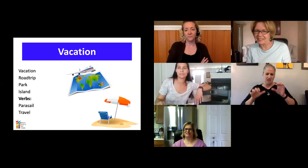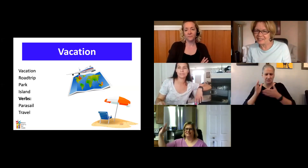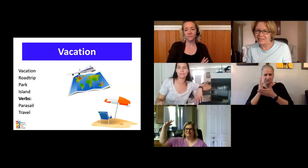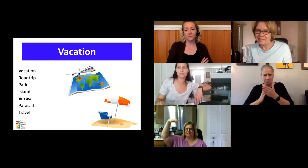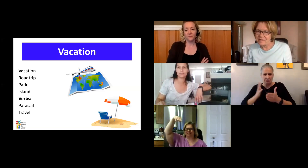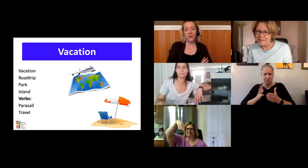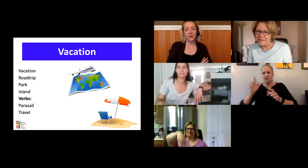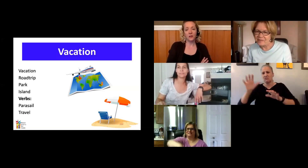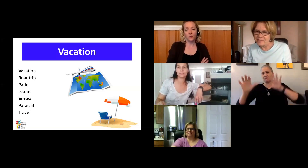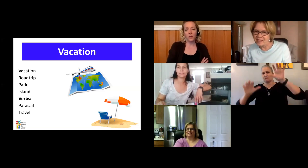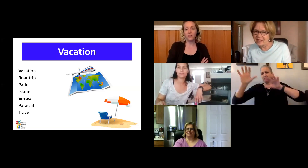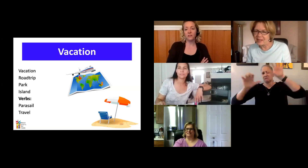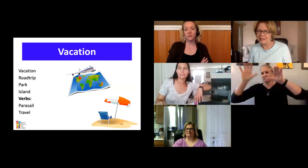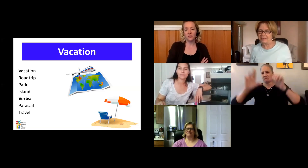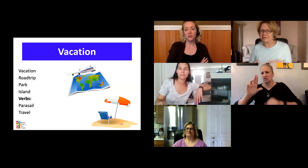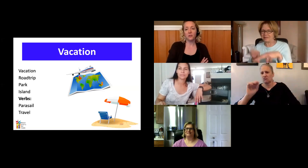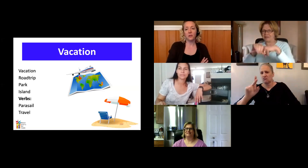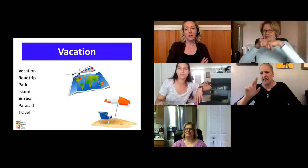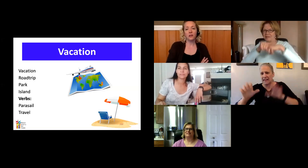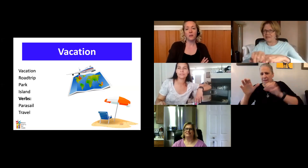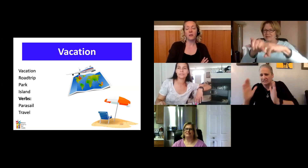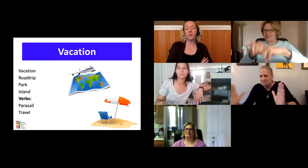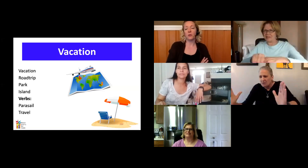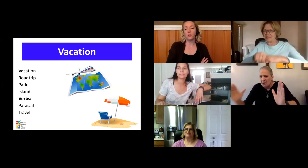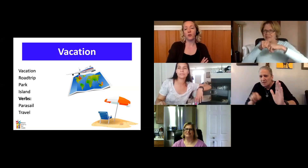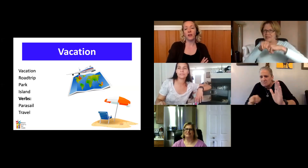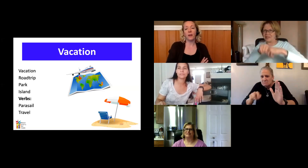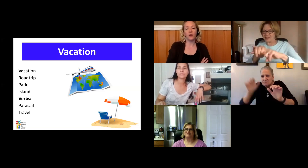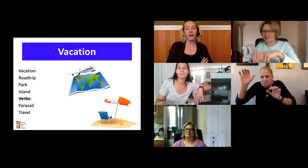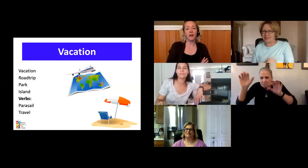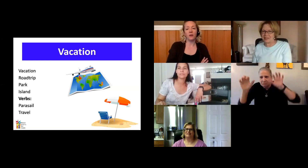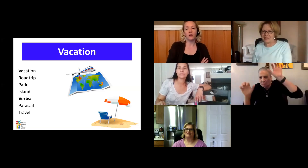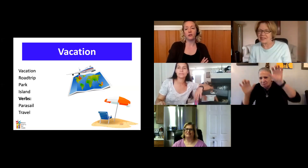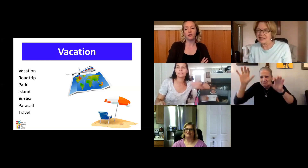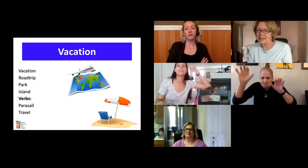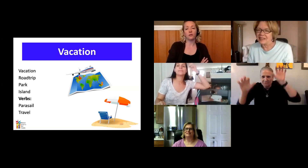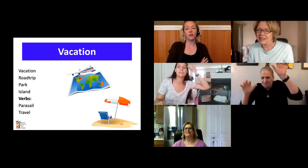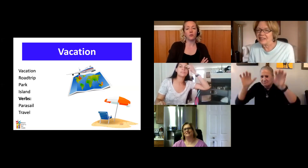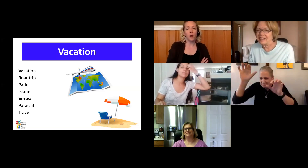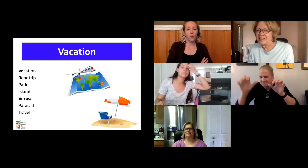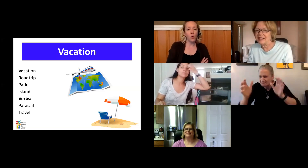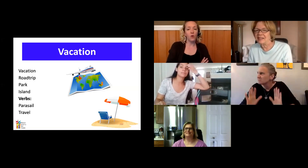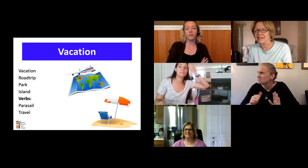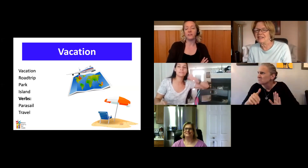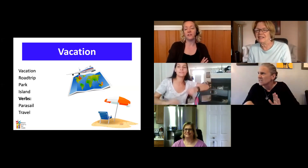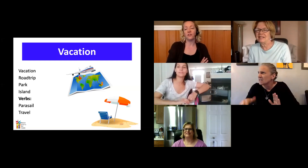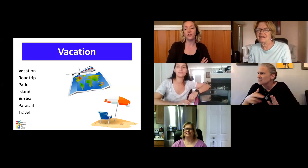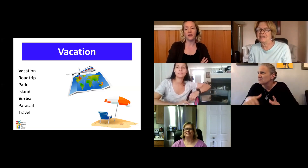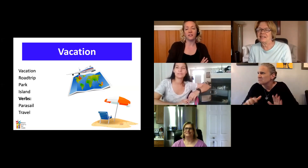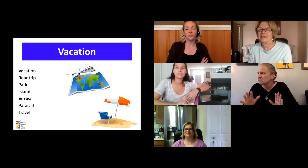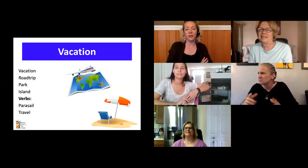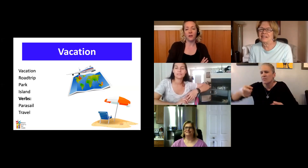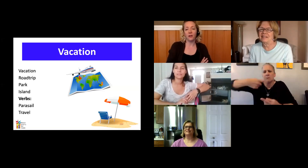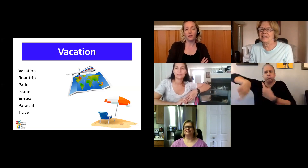And swings, you know. Some of them are much more elaborate now. Nowadays, you see those little rock walls and different things at playgrounds,